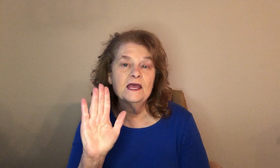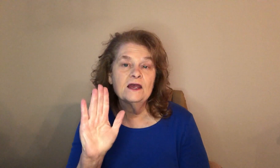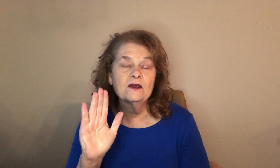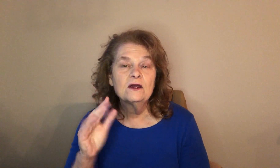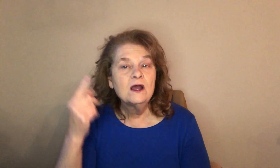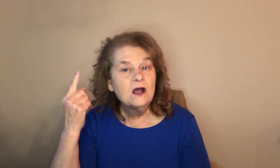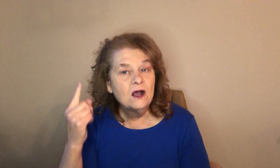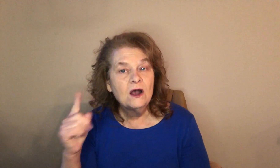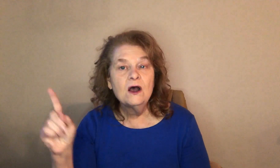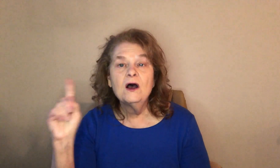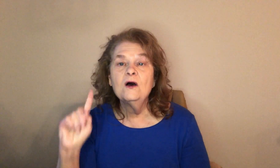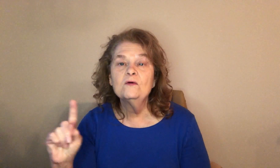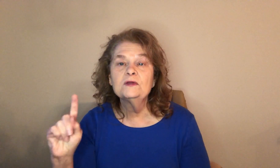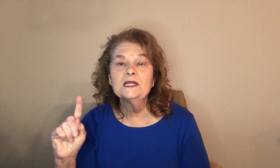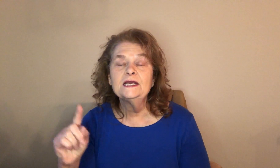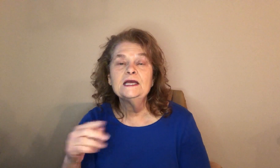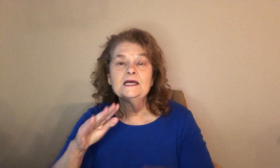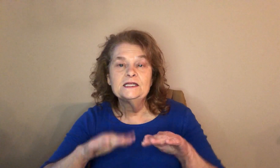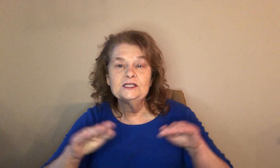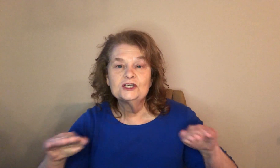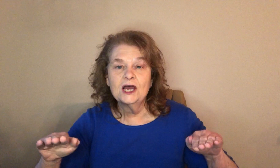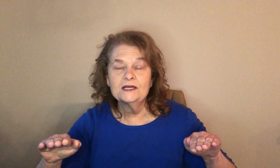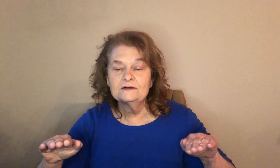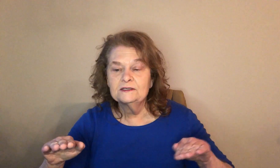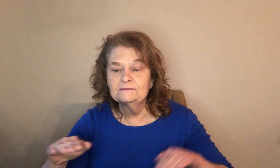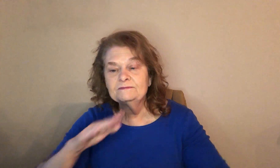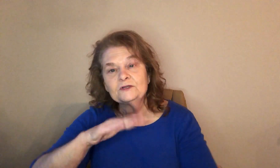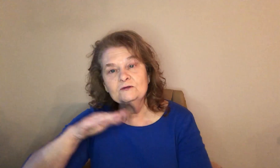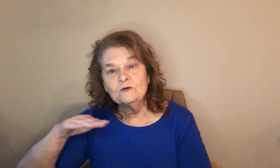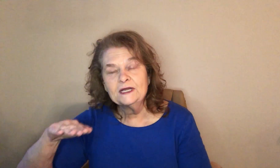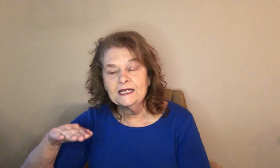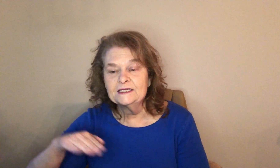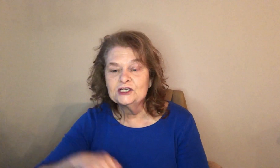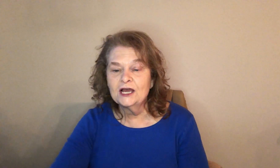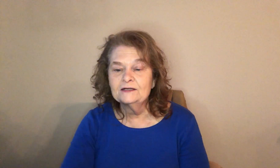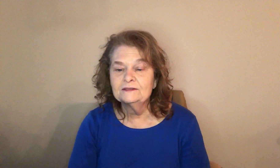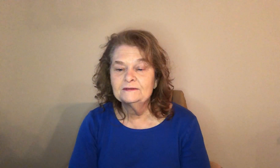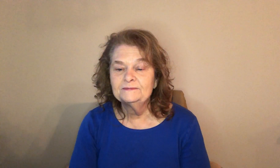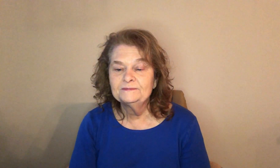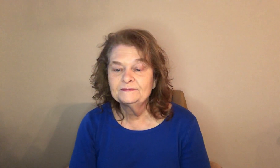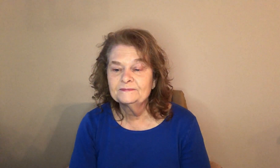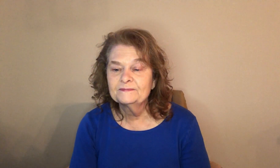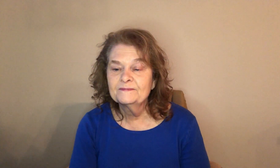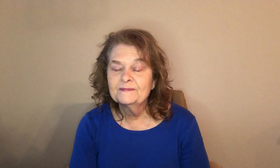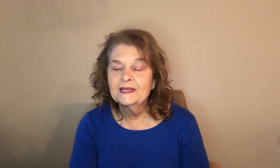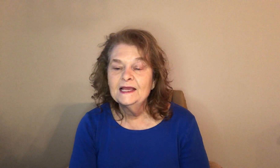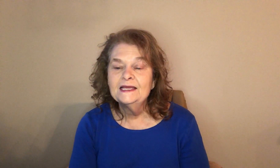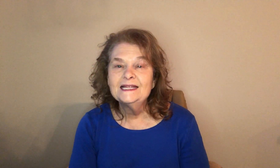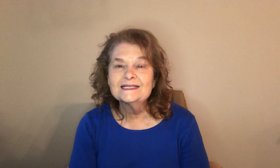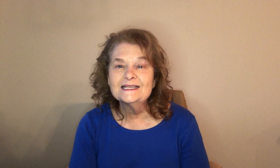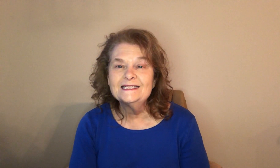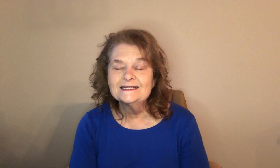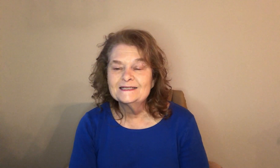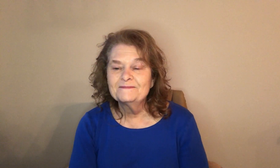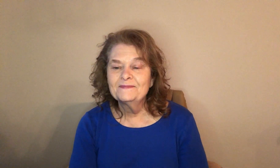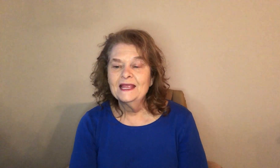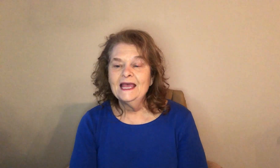their only child, or one hand child. Next sentence.